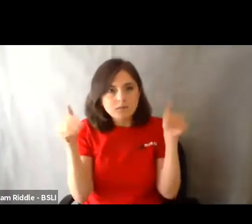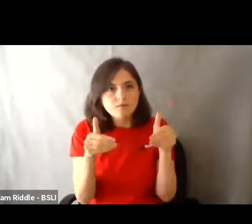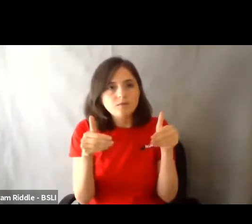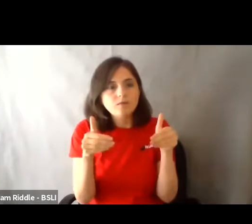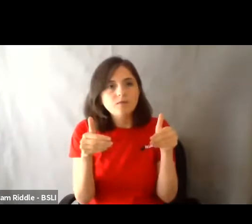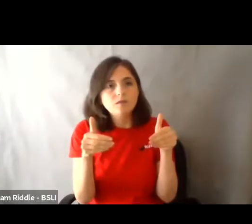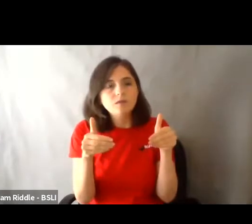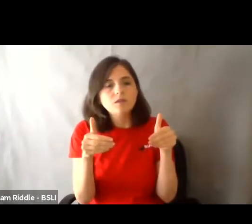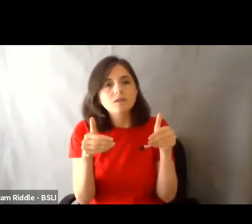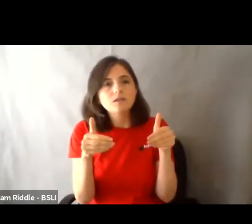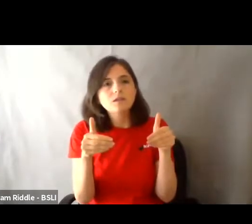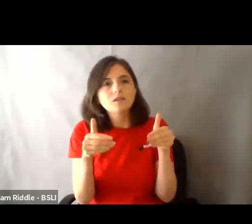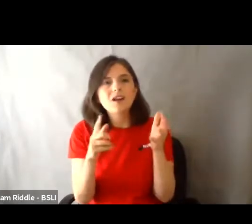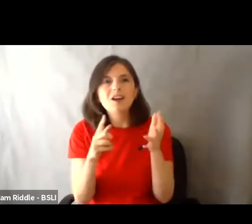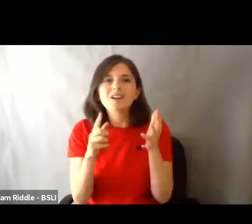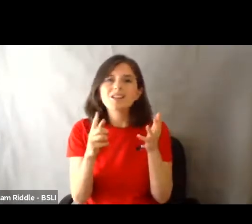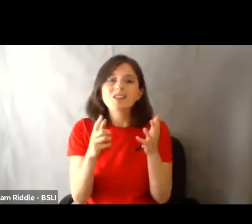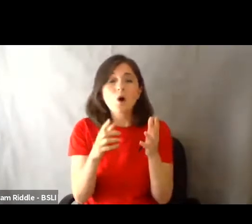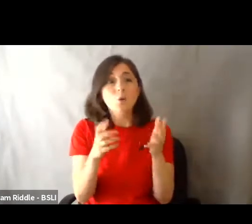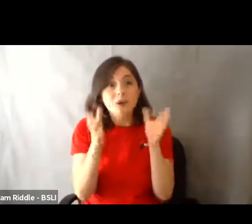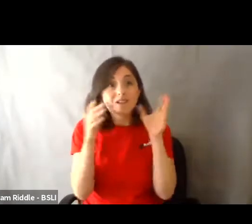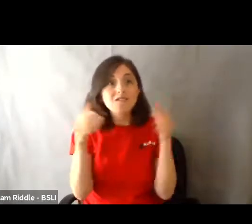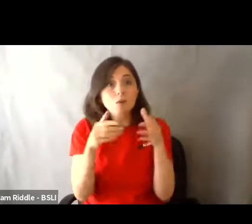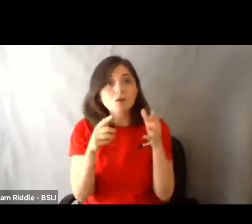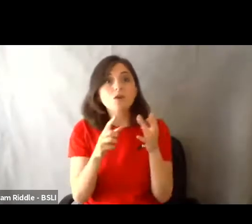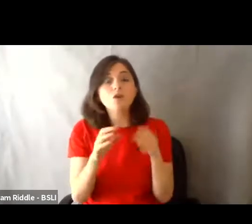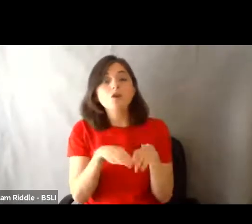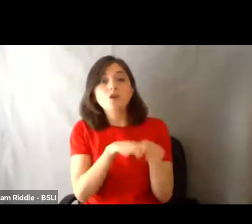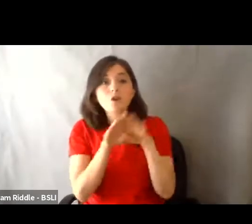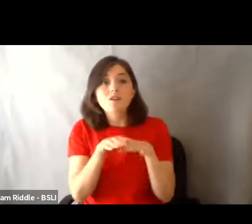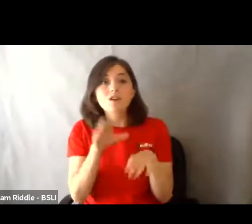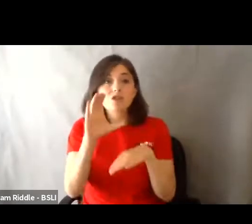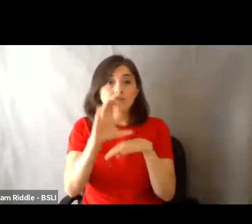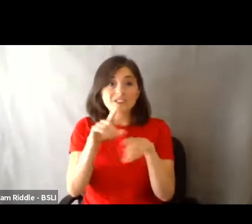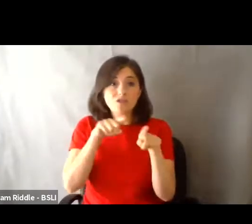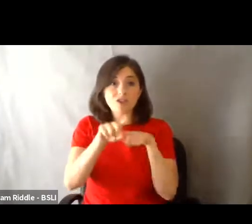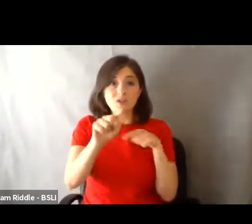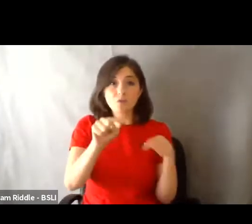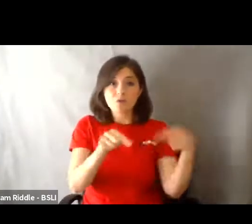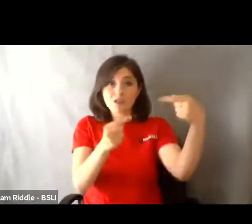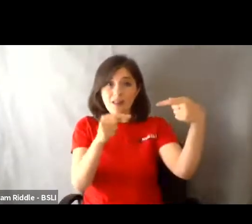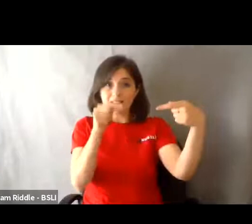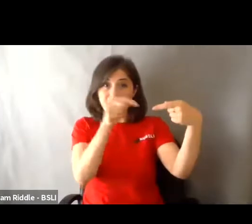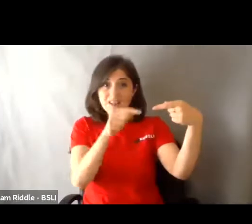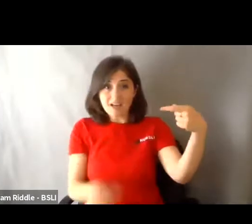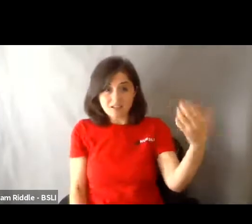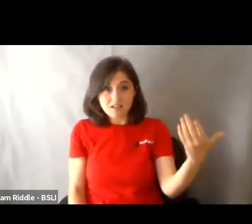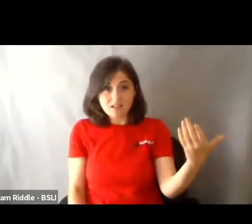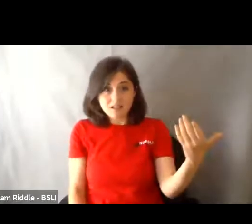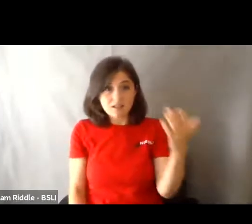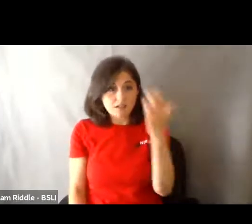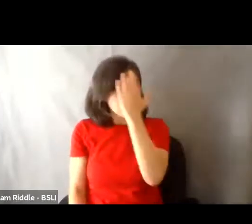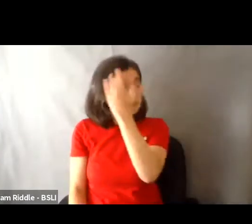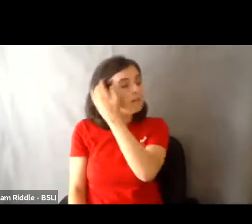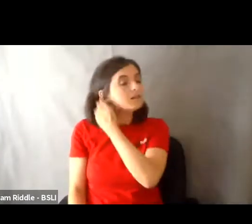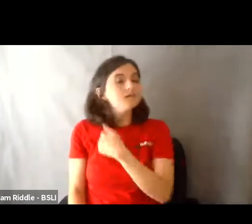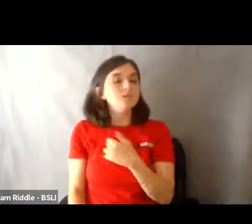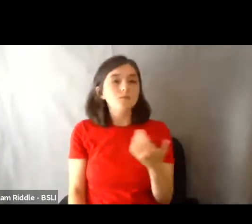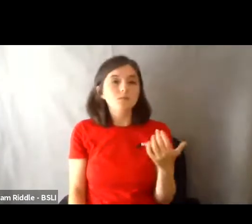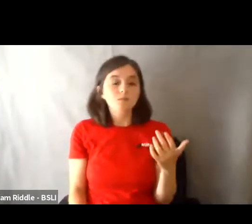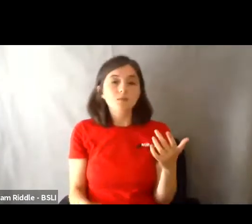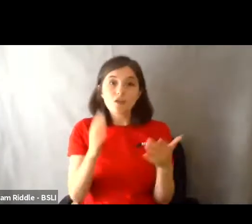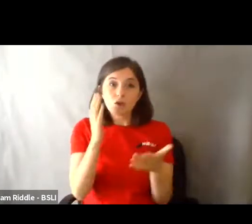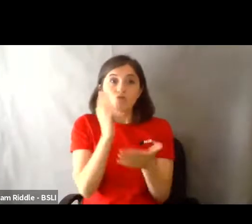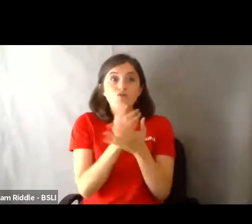the question of universal credit and trying to tackle the real things that